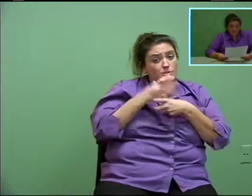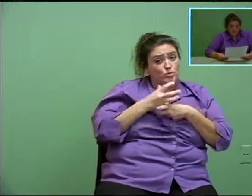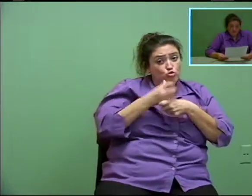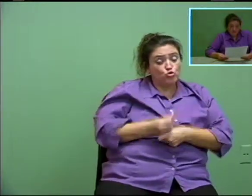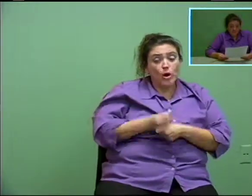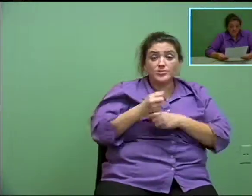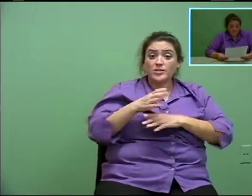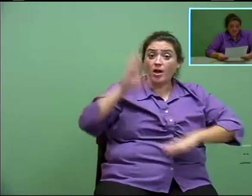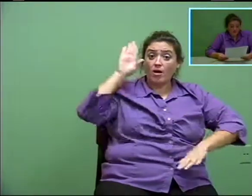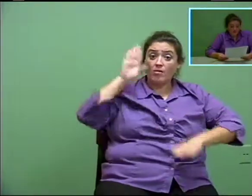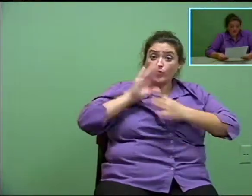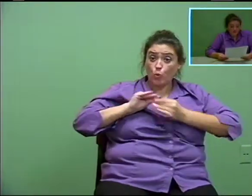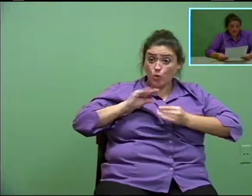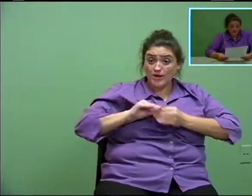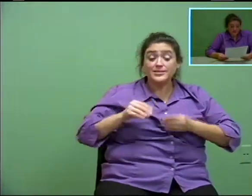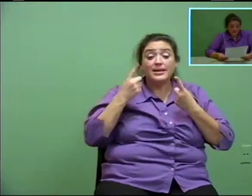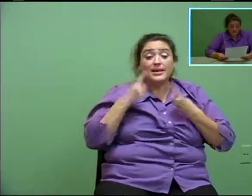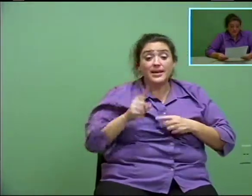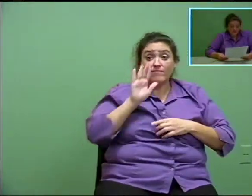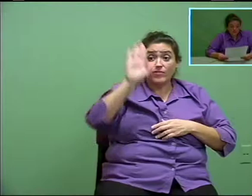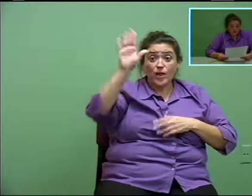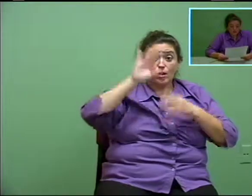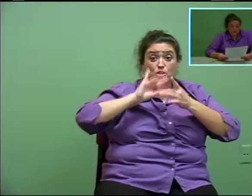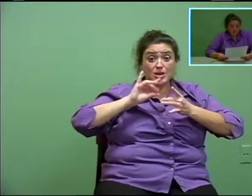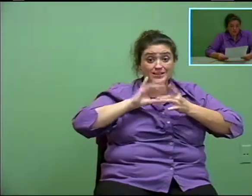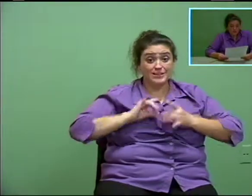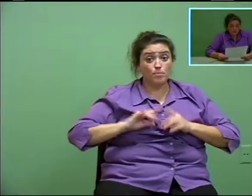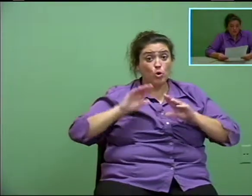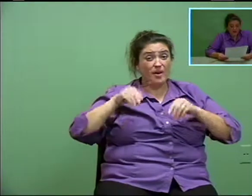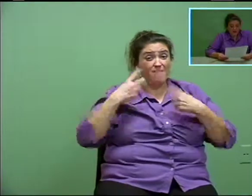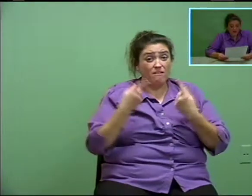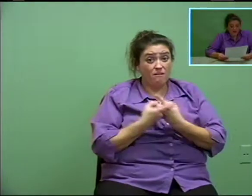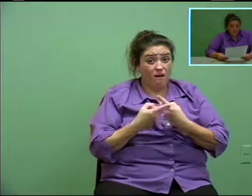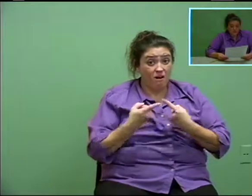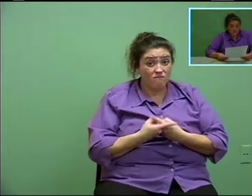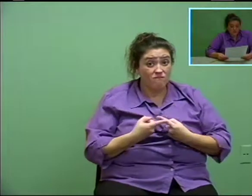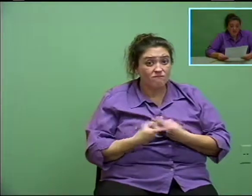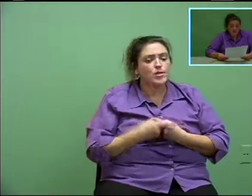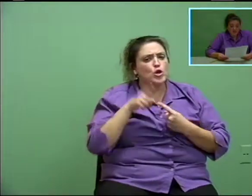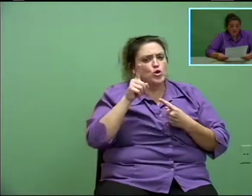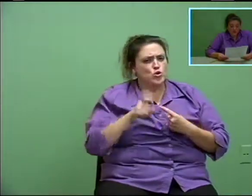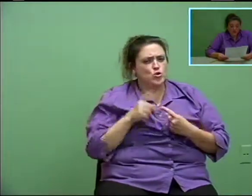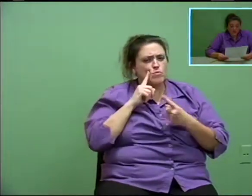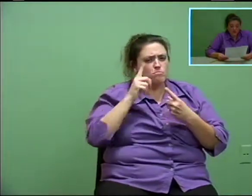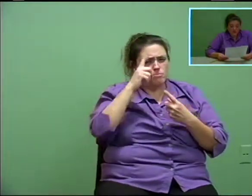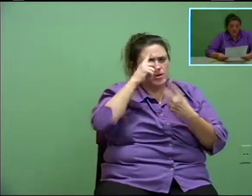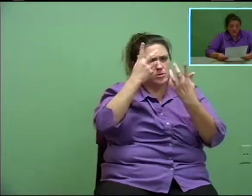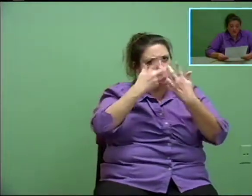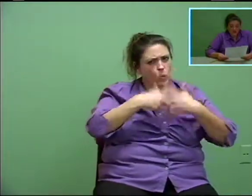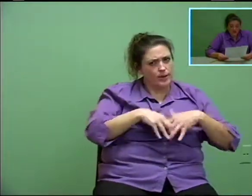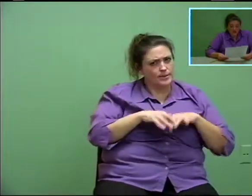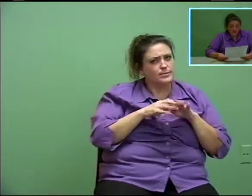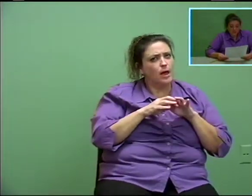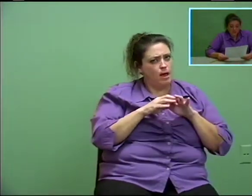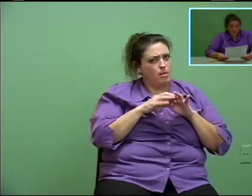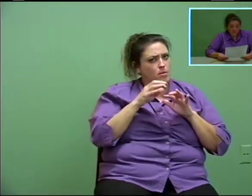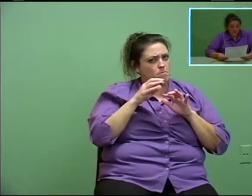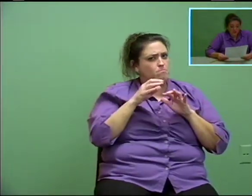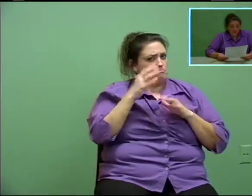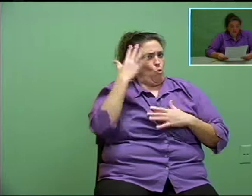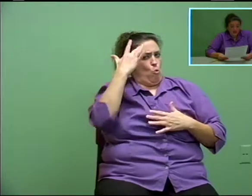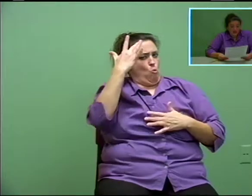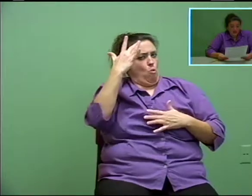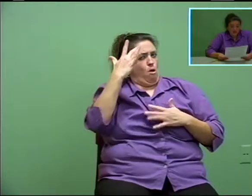are conflicts in the testimony of the different witnesses, you must reconcile them if you can, without hastily or